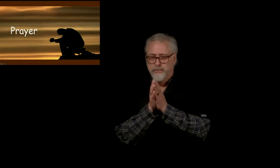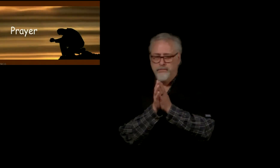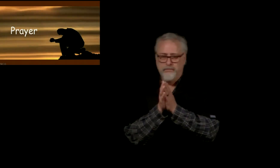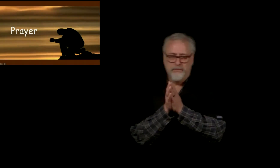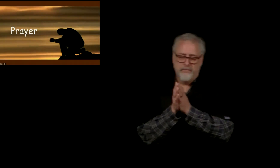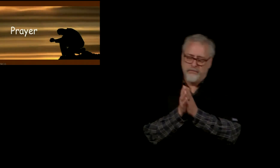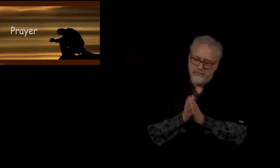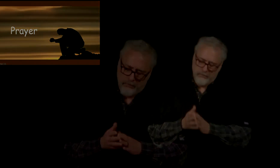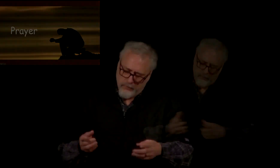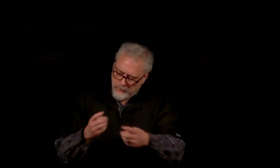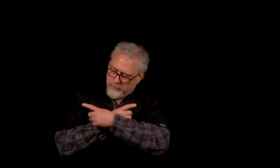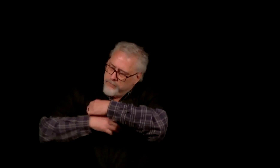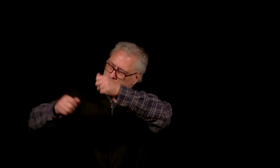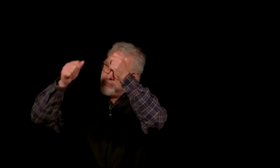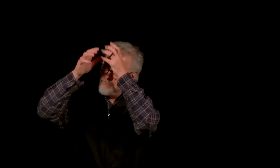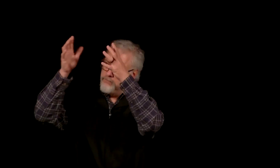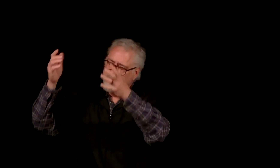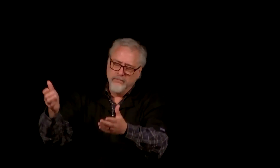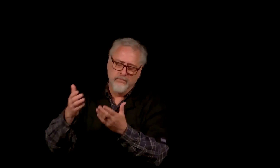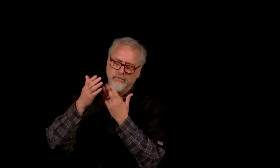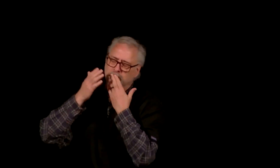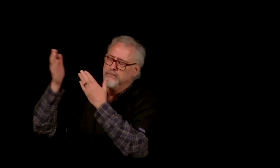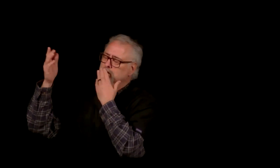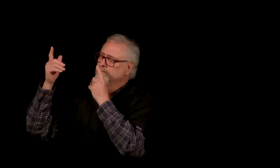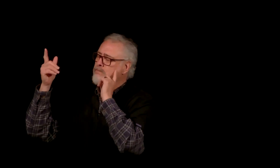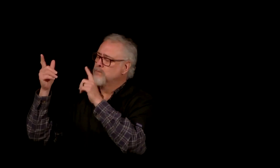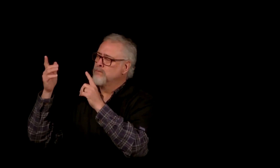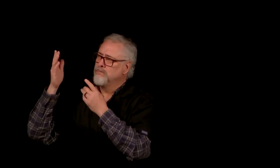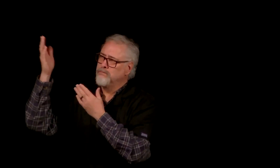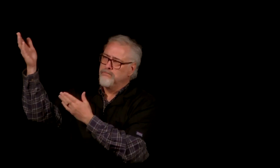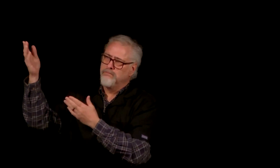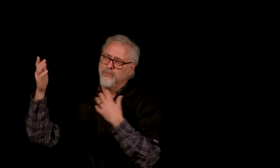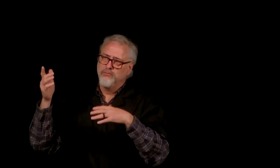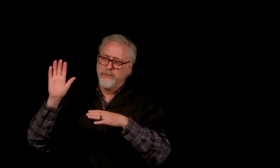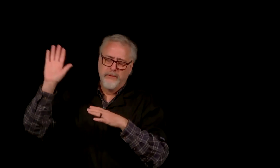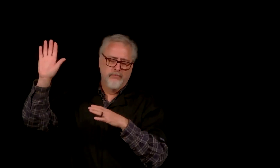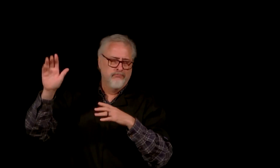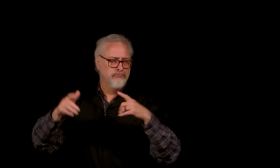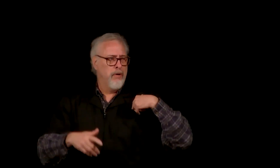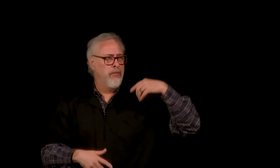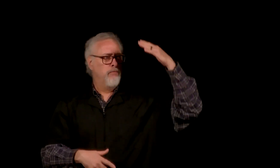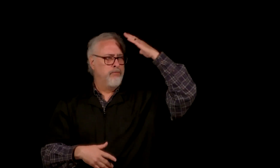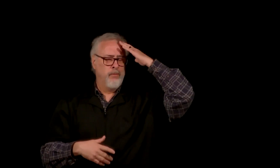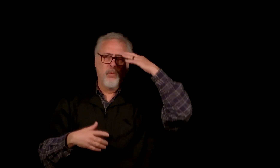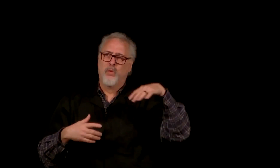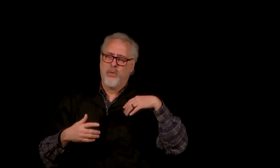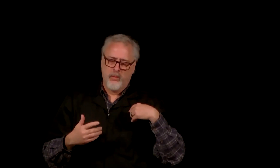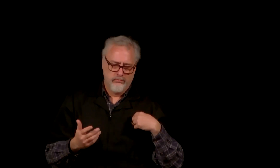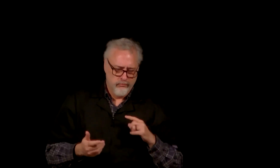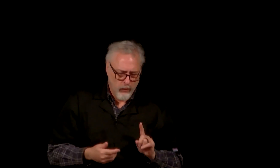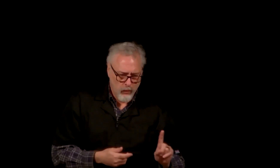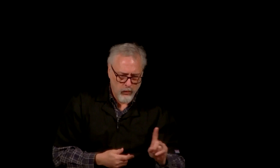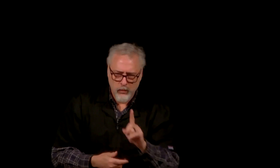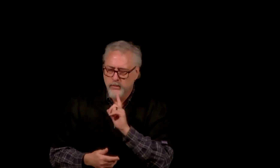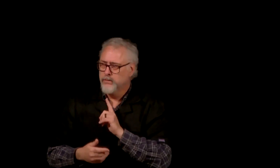All right, let us pray. Father, thank you for what you do. You know what our prayers